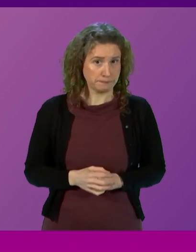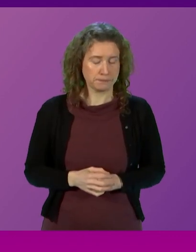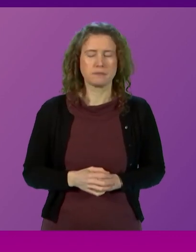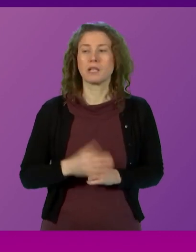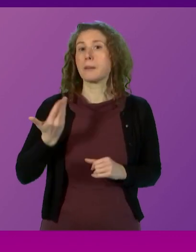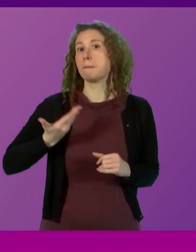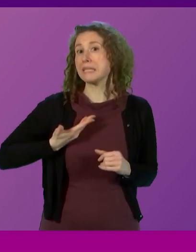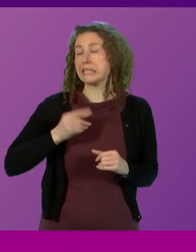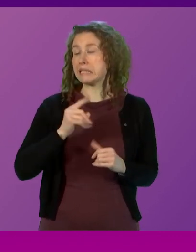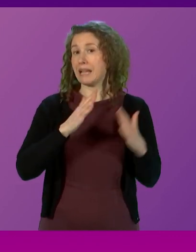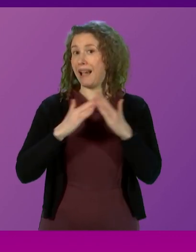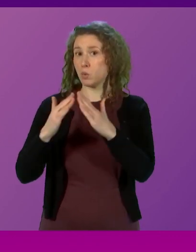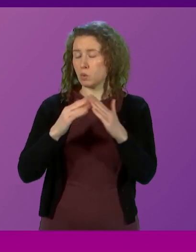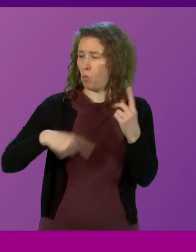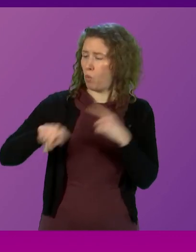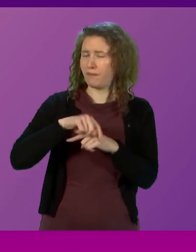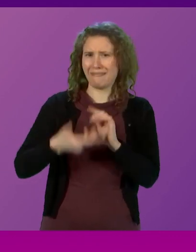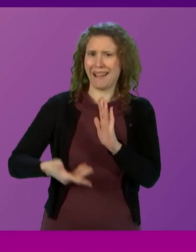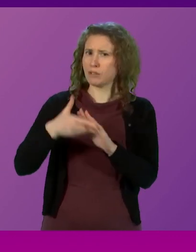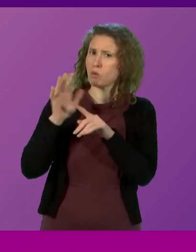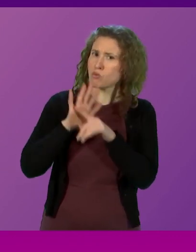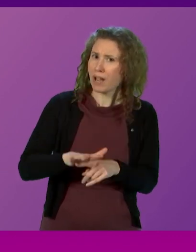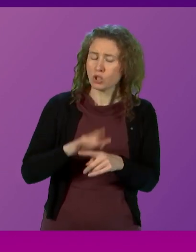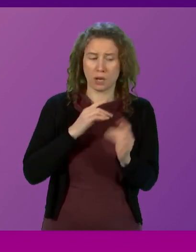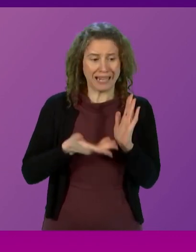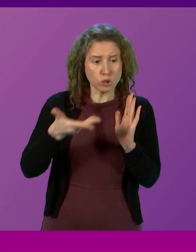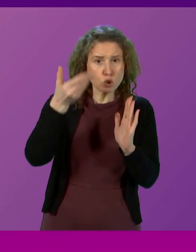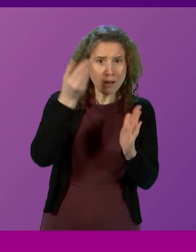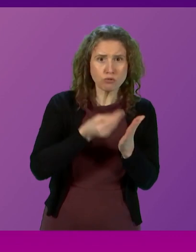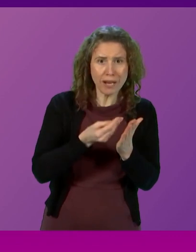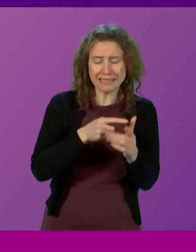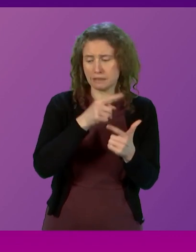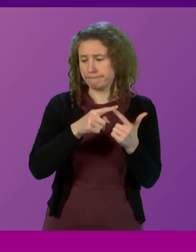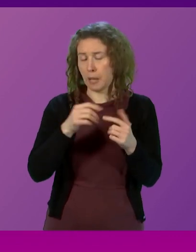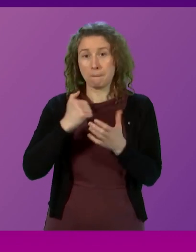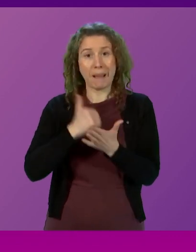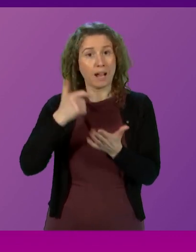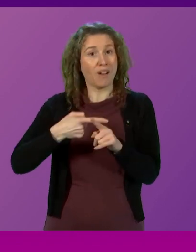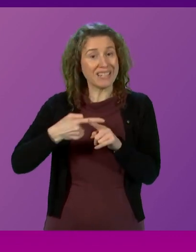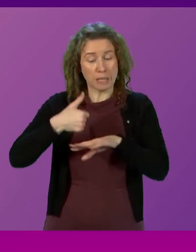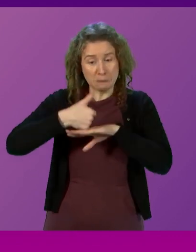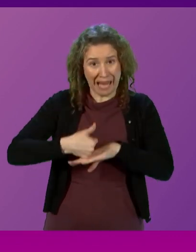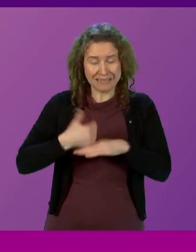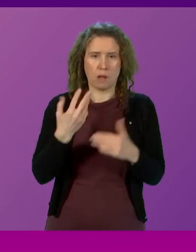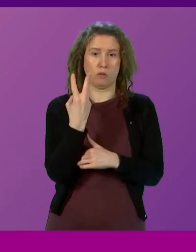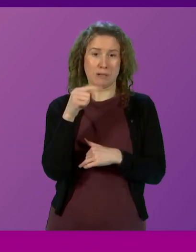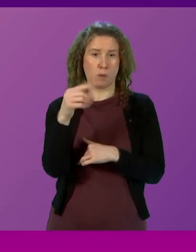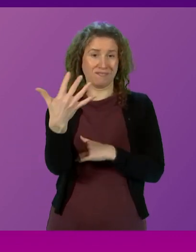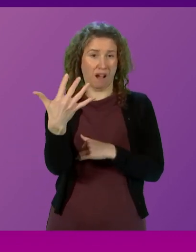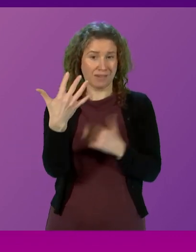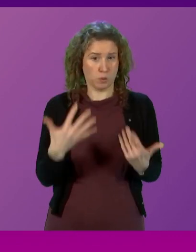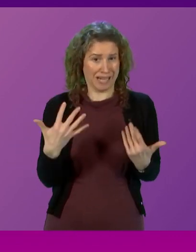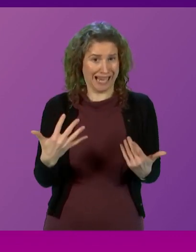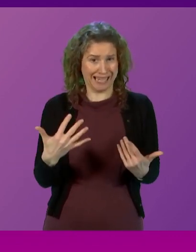Businesses and households are facing additional pressures from rising interest rates, with the Bank of England base rate reaching 3.5% today,